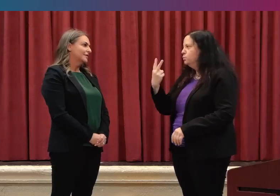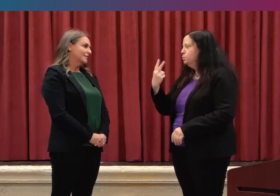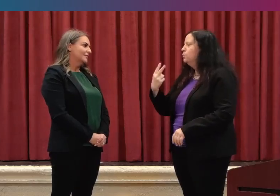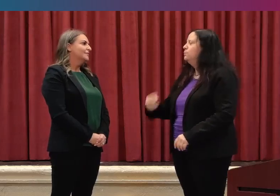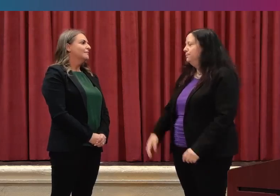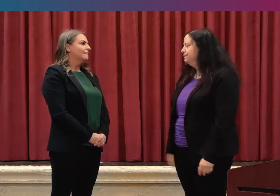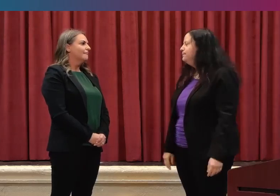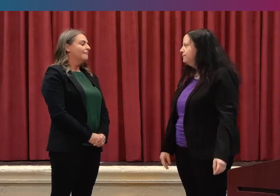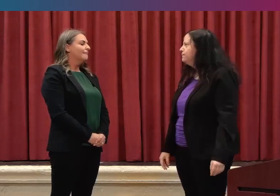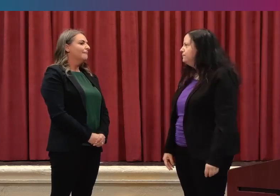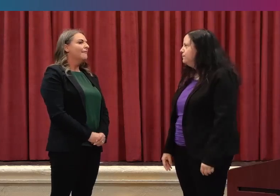382-119-5112.